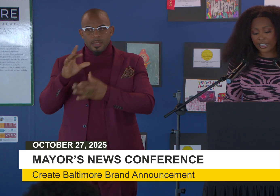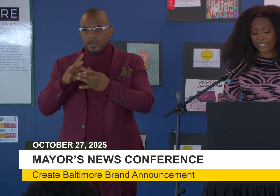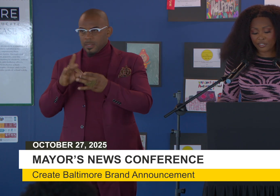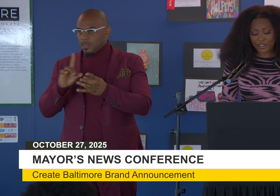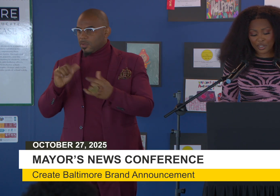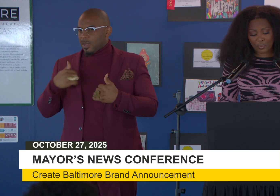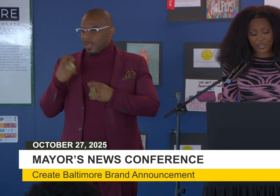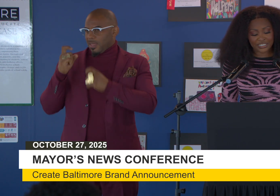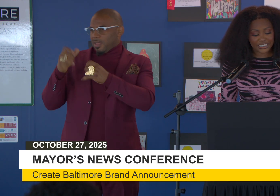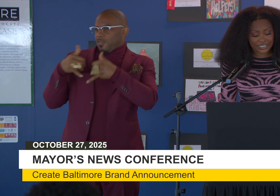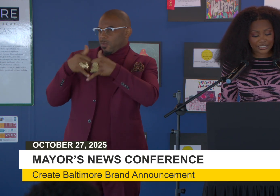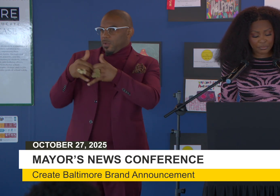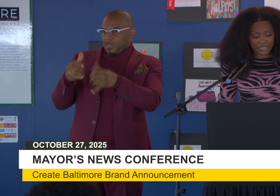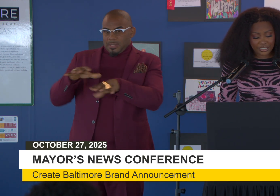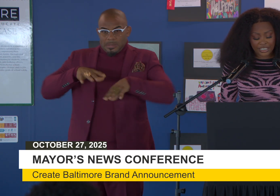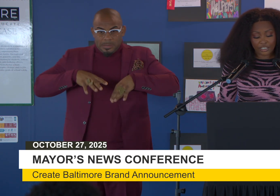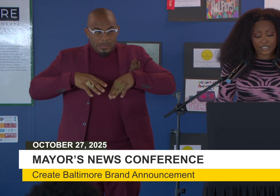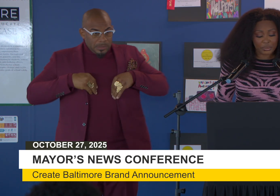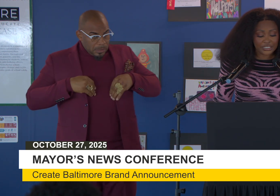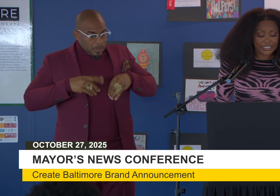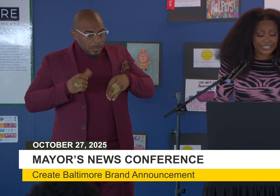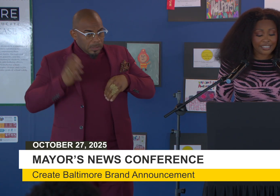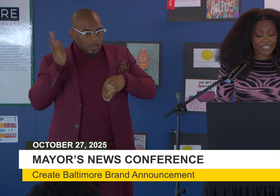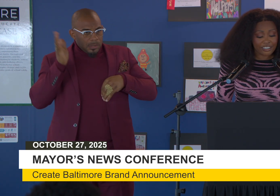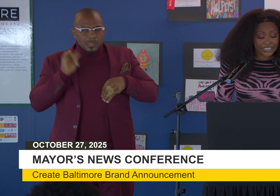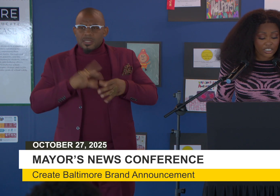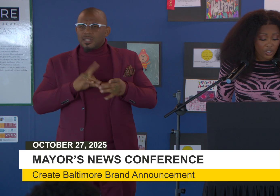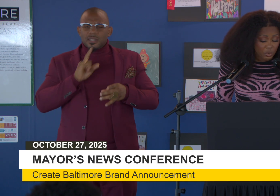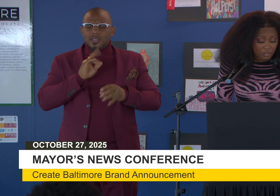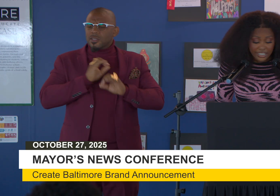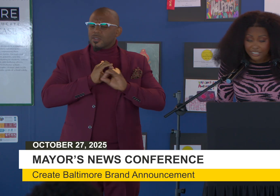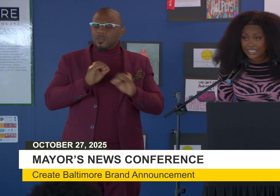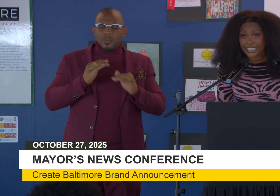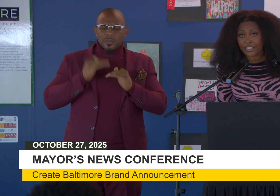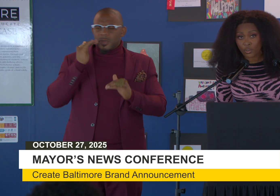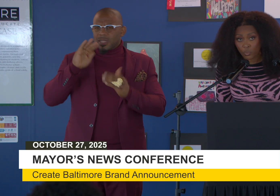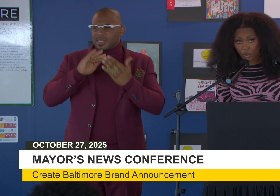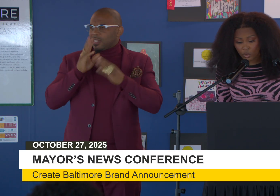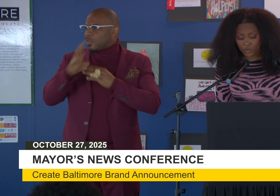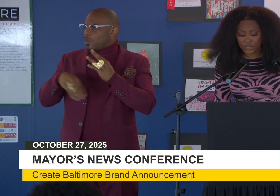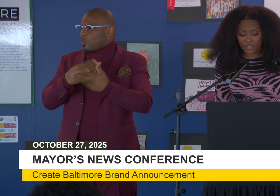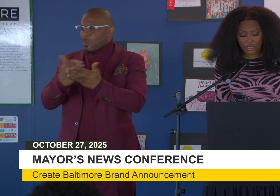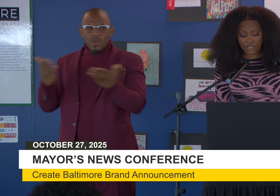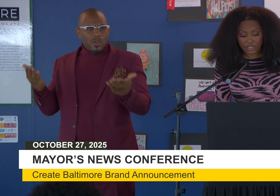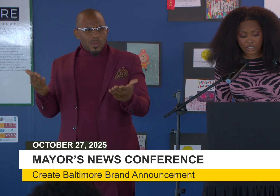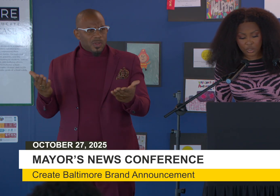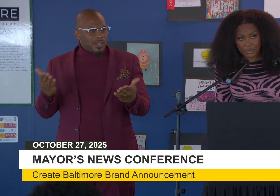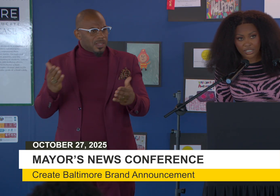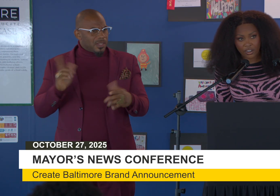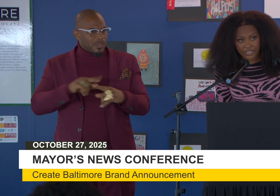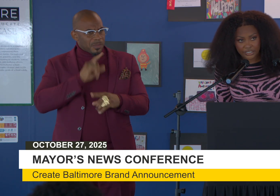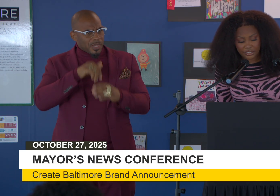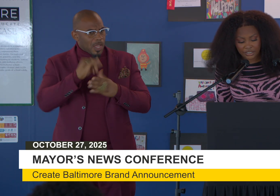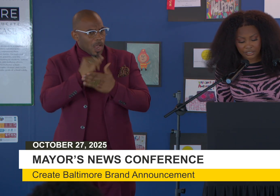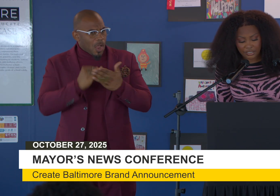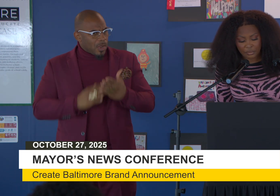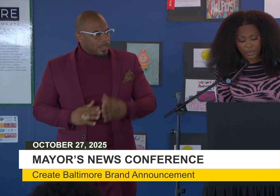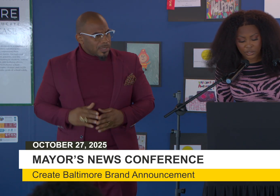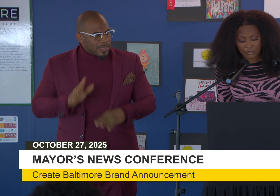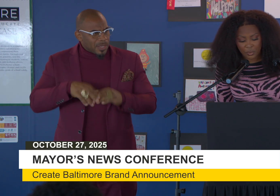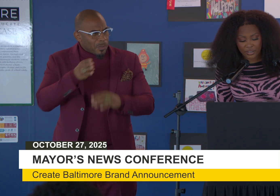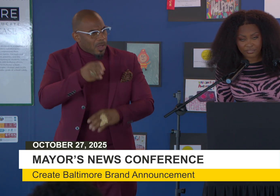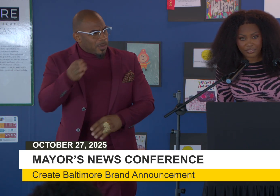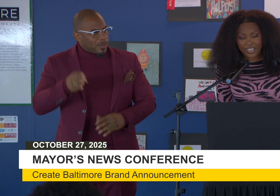when I gave her the award and she accepted it, in her speech she said, "There is no greater city in the world to be an artist